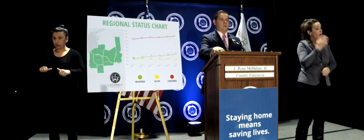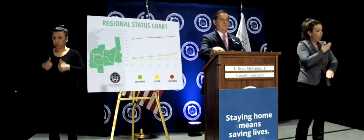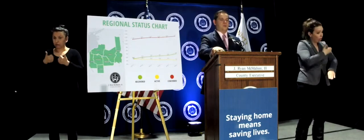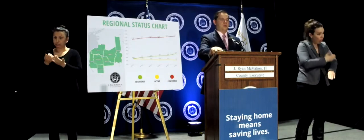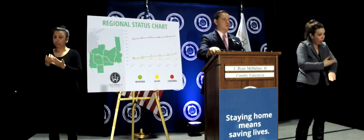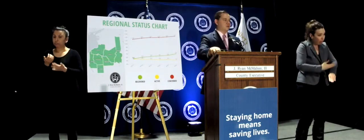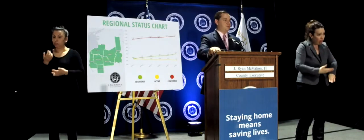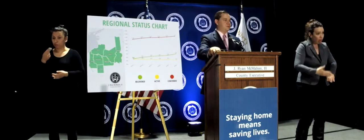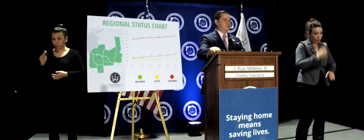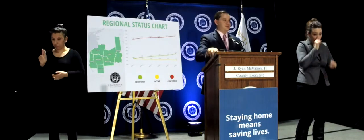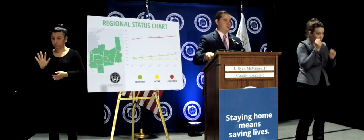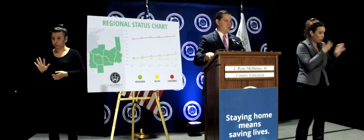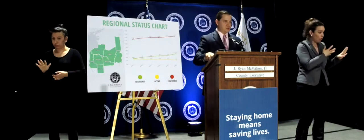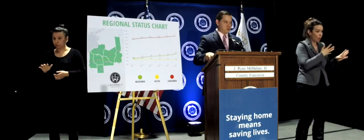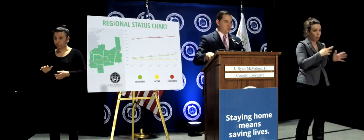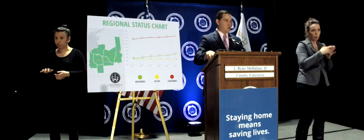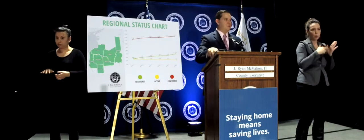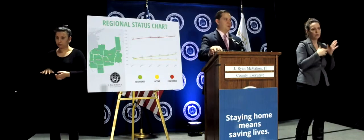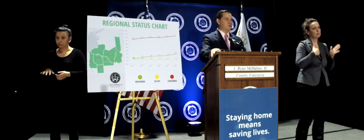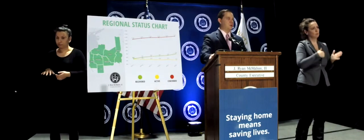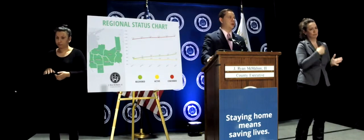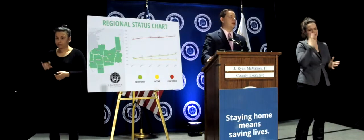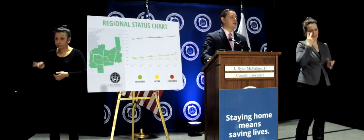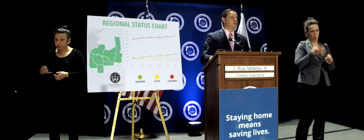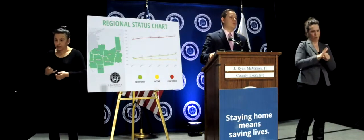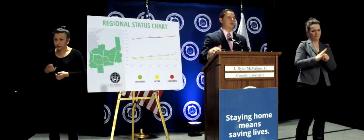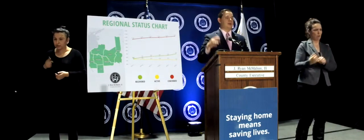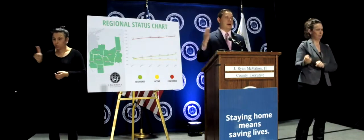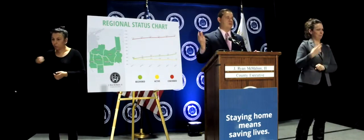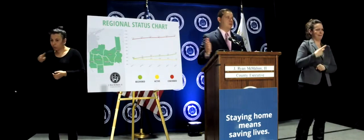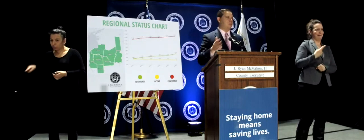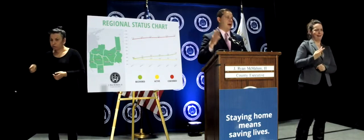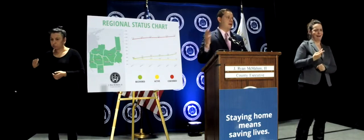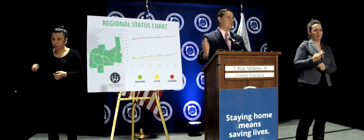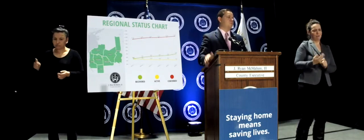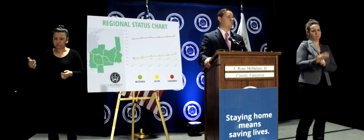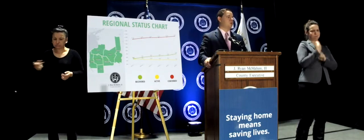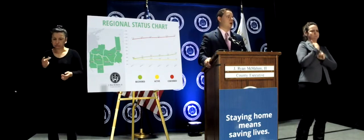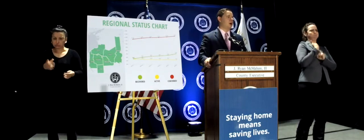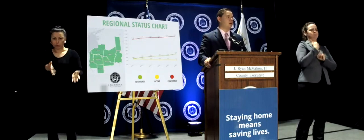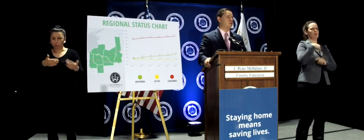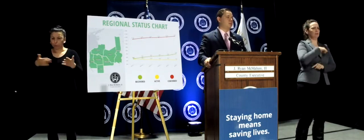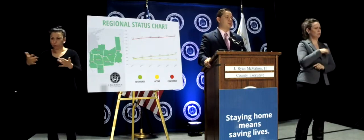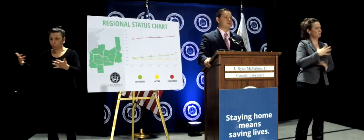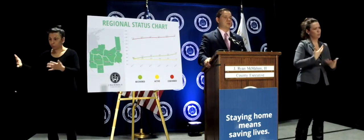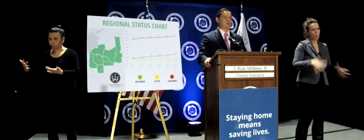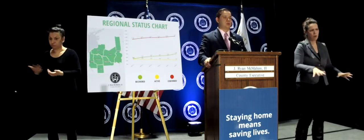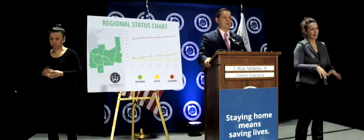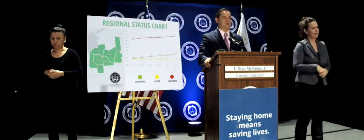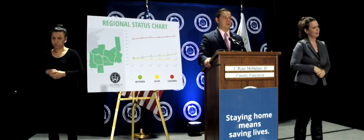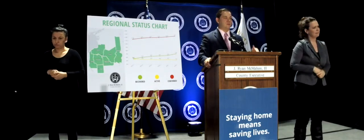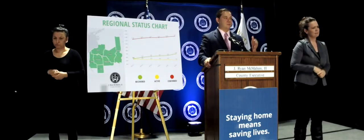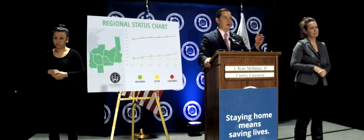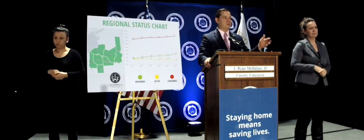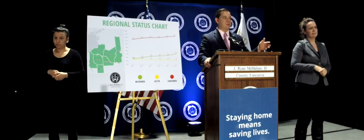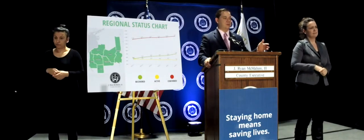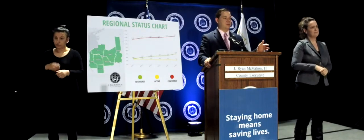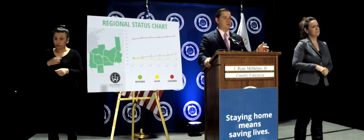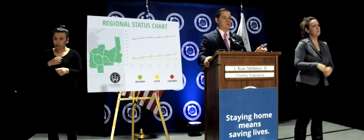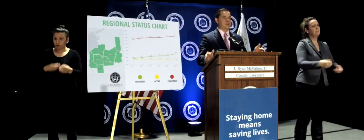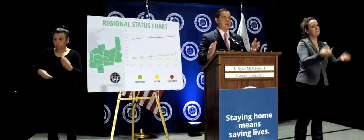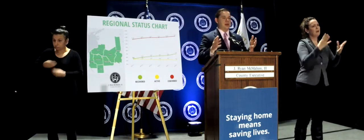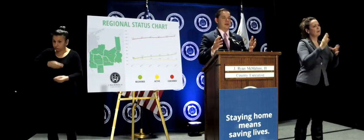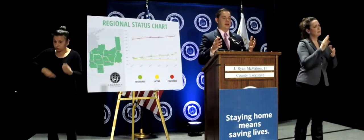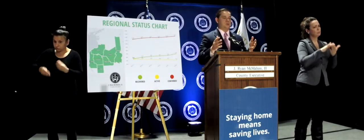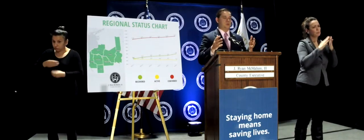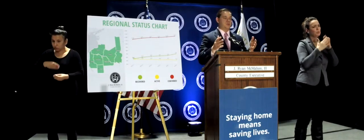one cluster of businesses till phase two or phase three. So we get a lot of feedback from the business community, we get a lot of feedback from